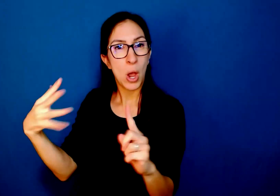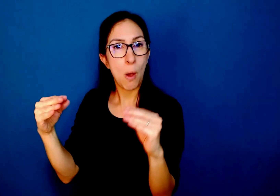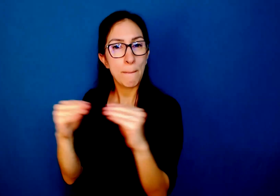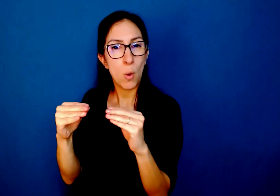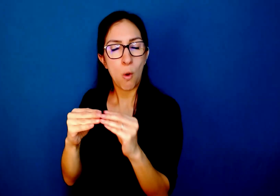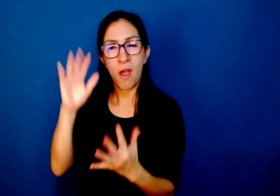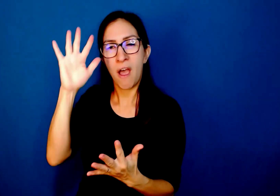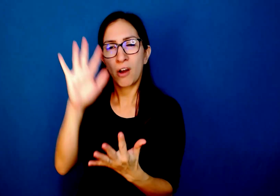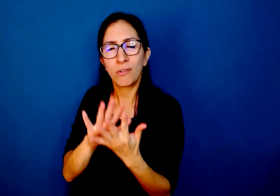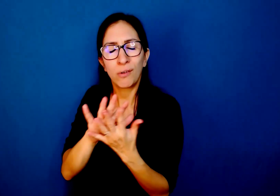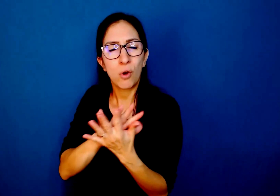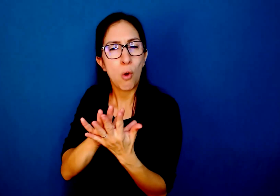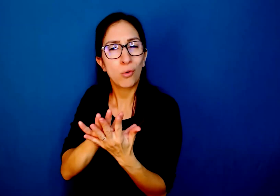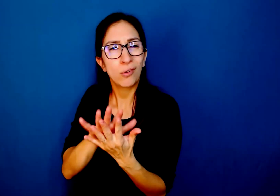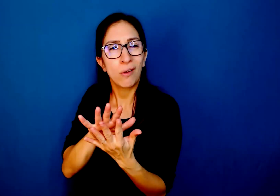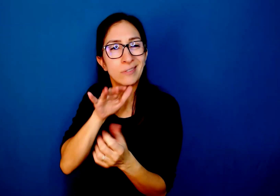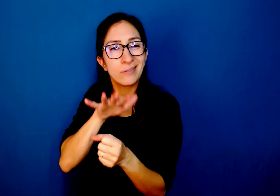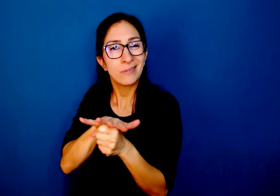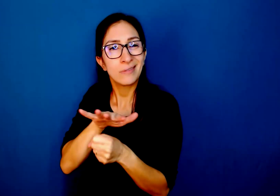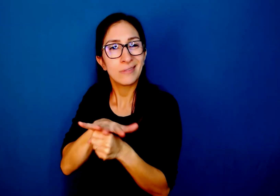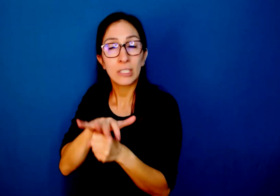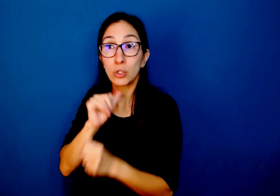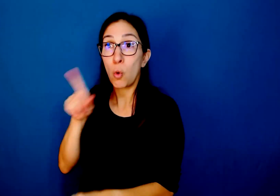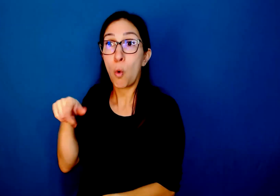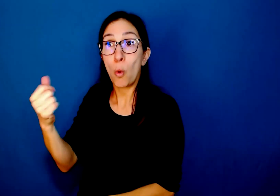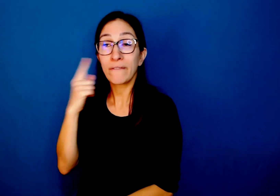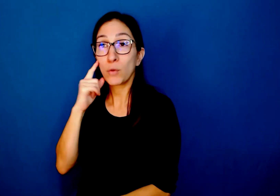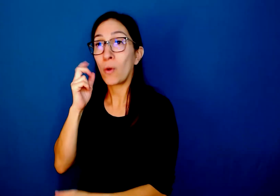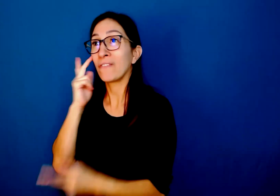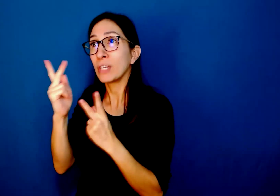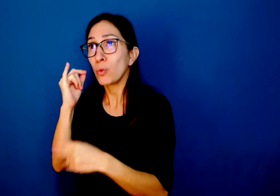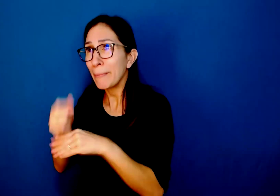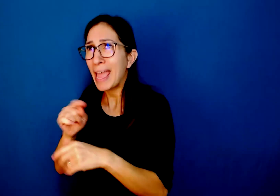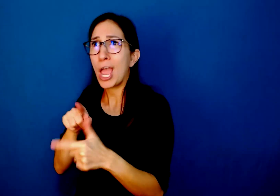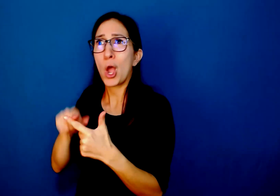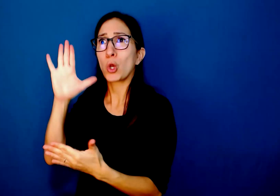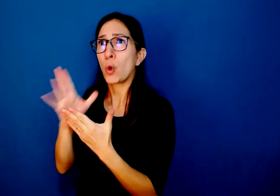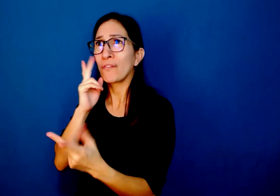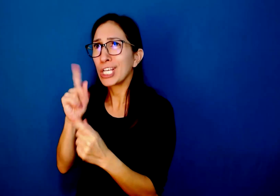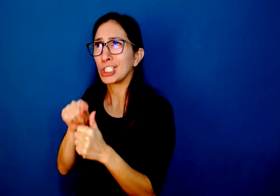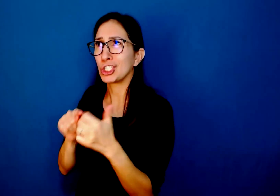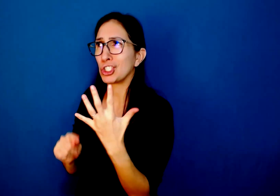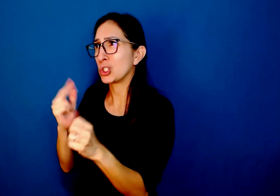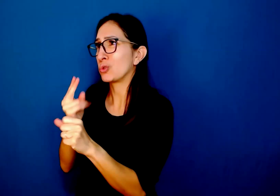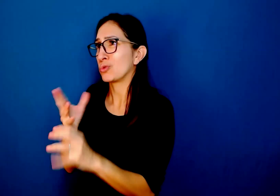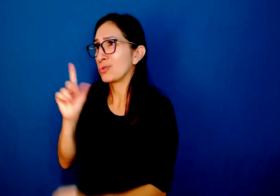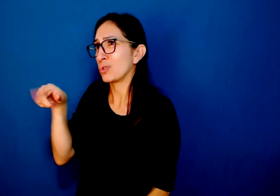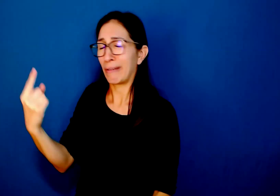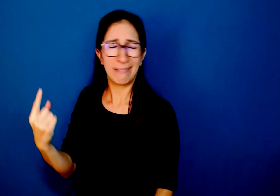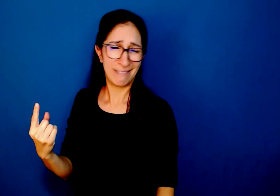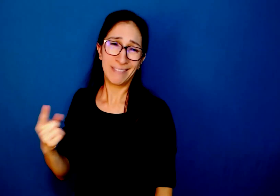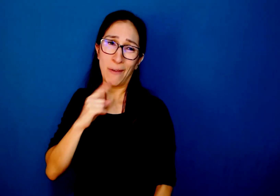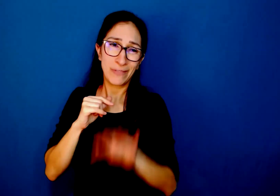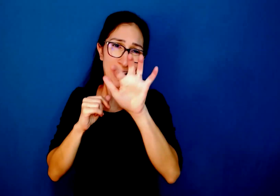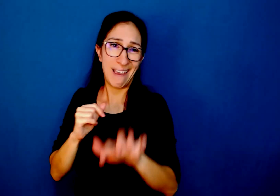for visually impaired or low vision or whatever you want to call them, users. It makes content almost impossible